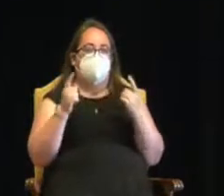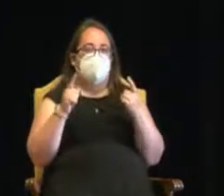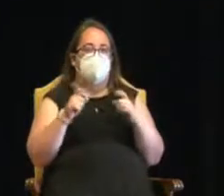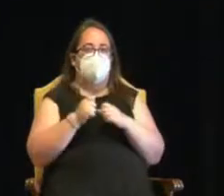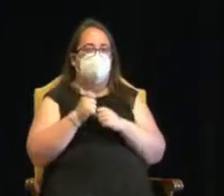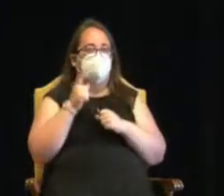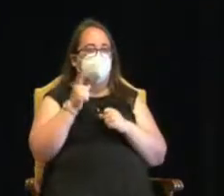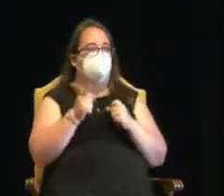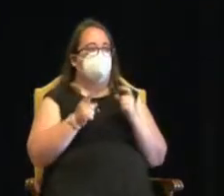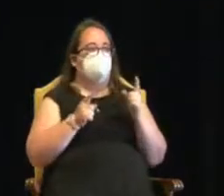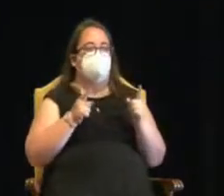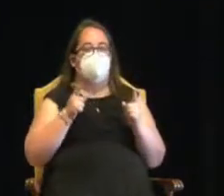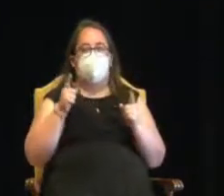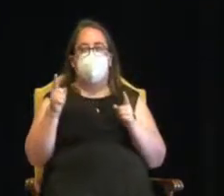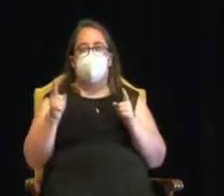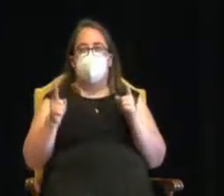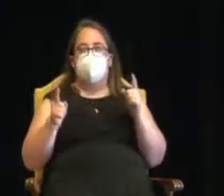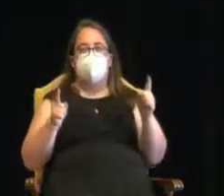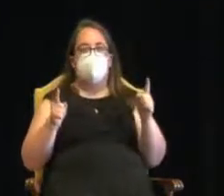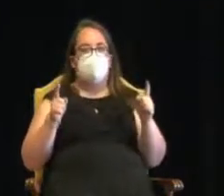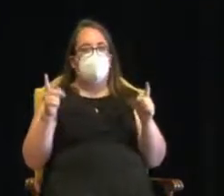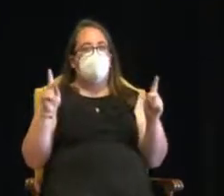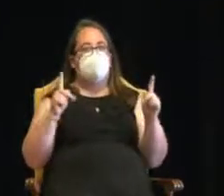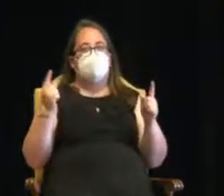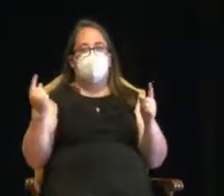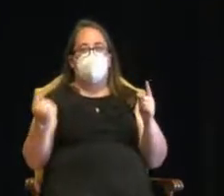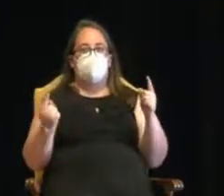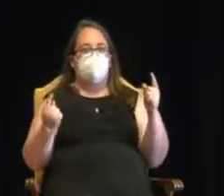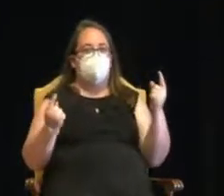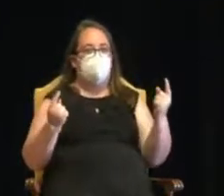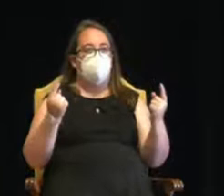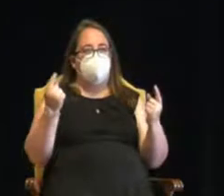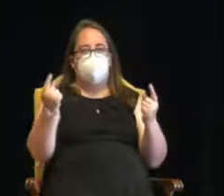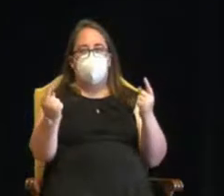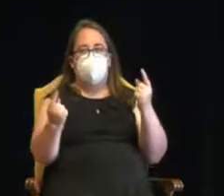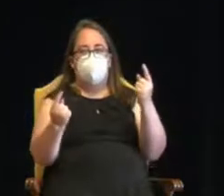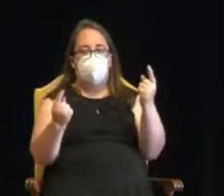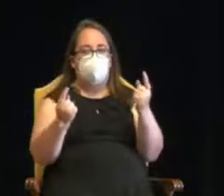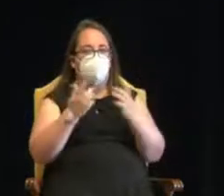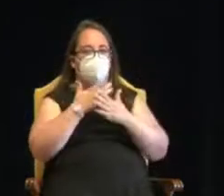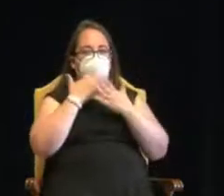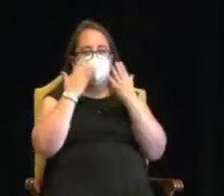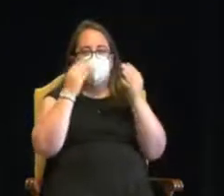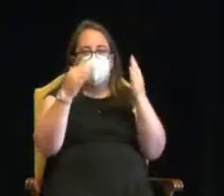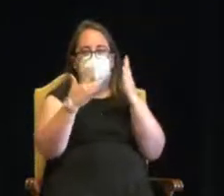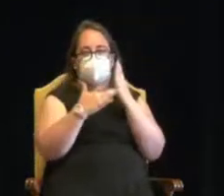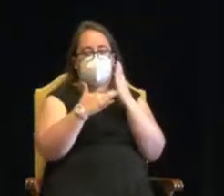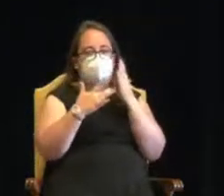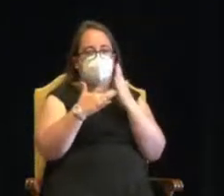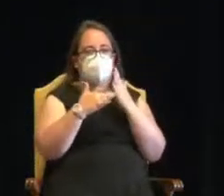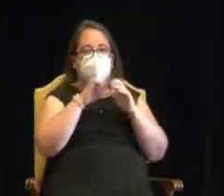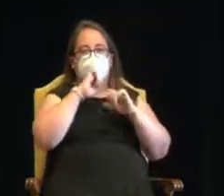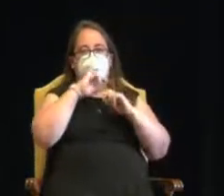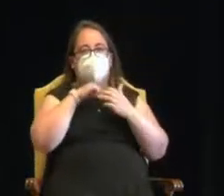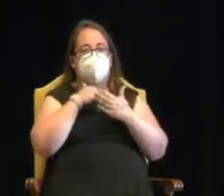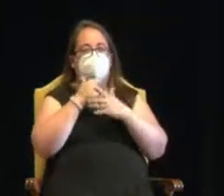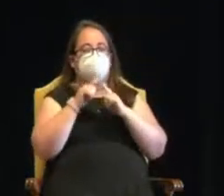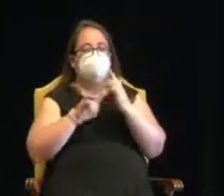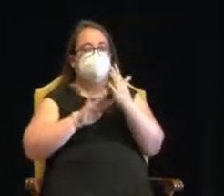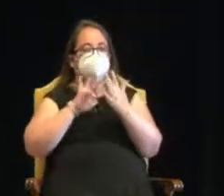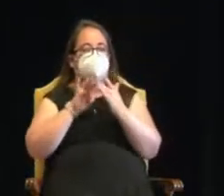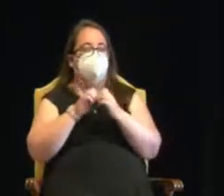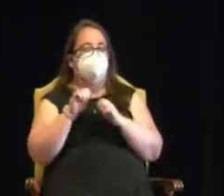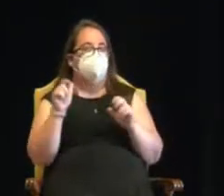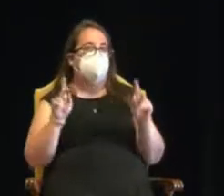remote places where people are very much alone and they don't have technology and nothing can help them reach other people,